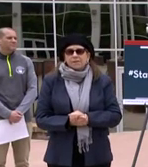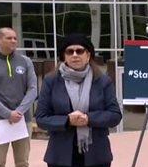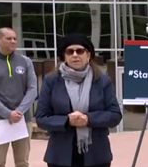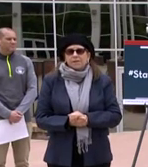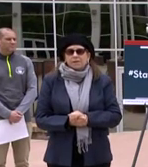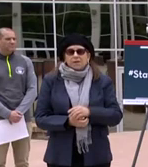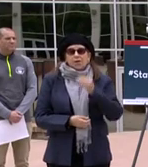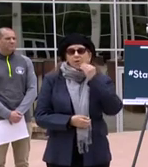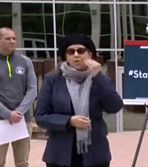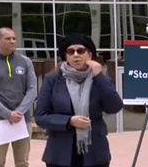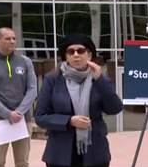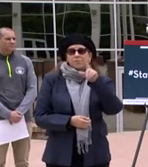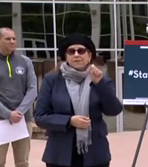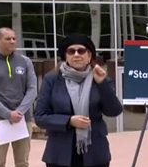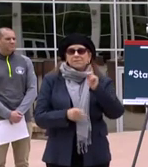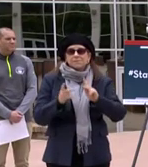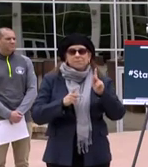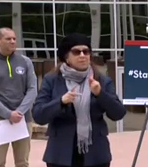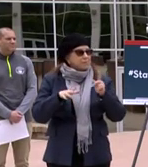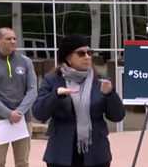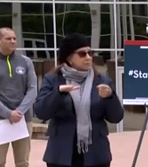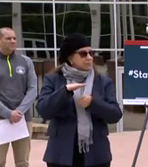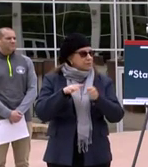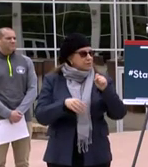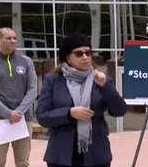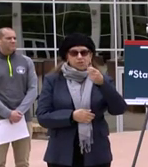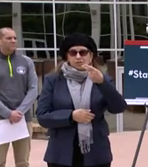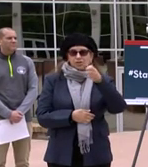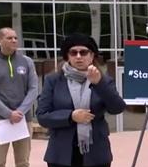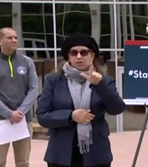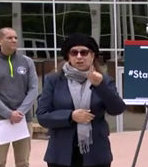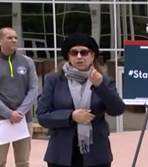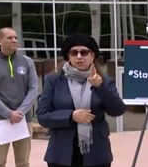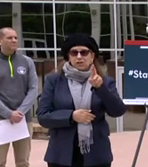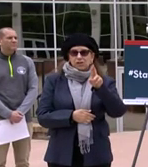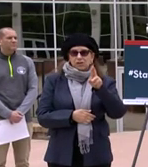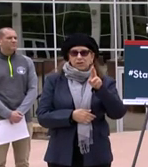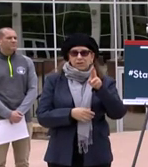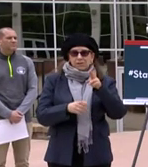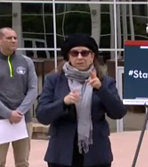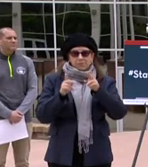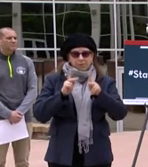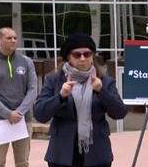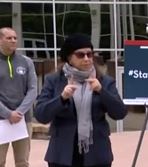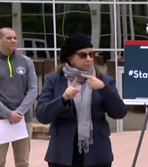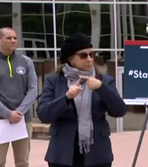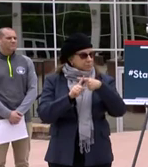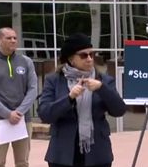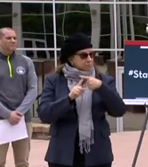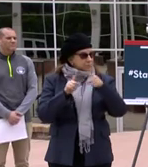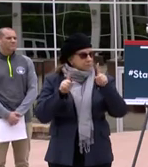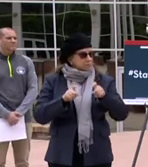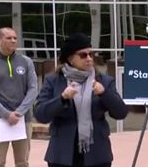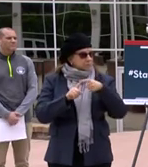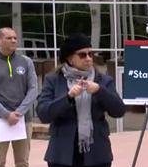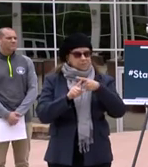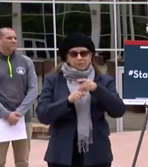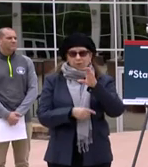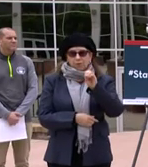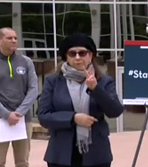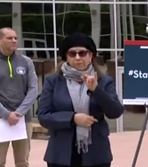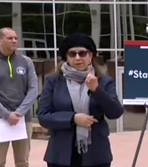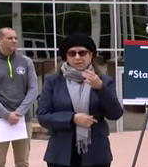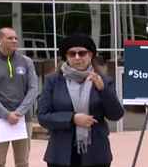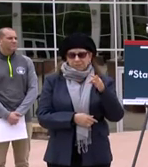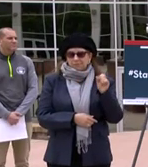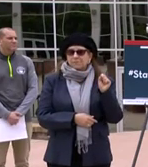Yes. So is it just the one? I will let me have confirmation about